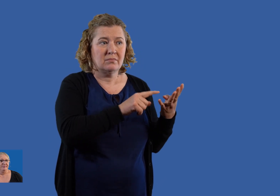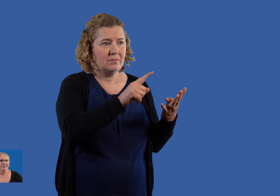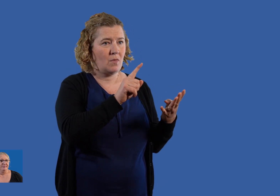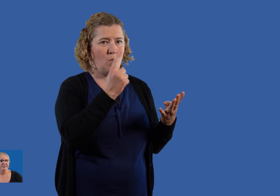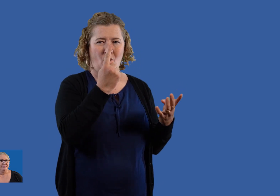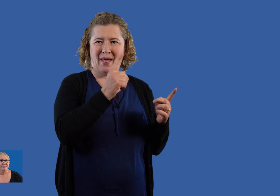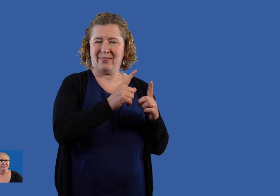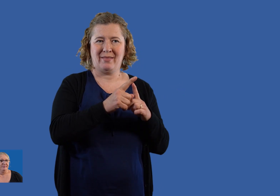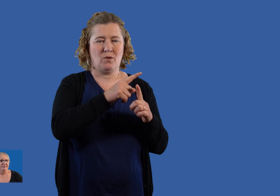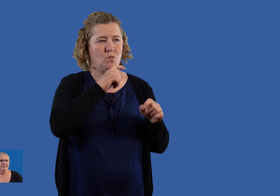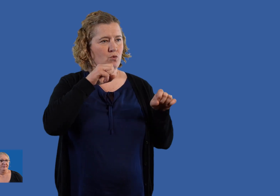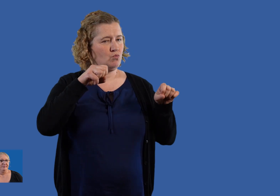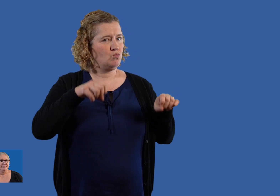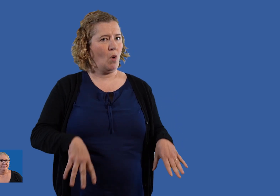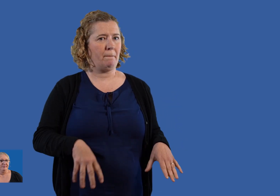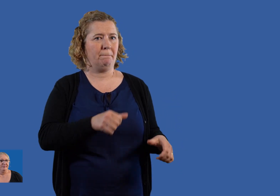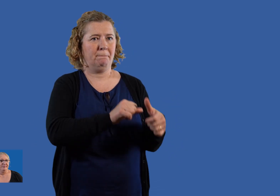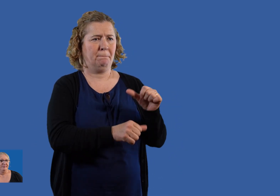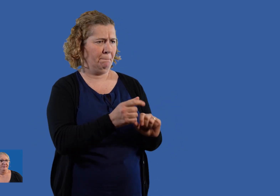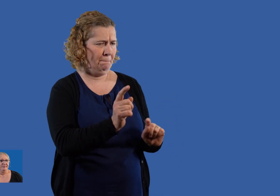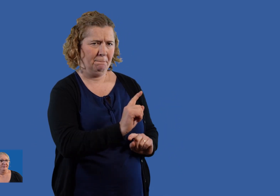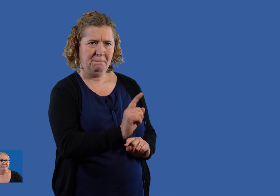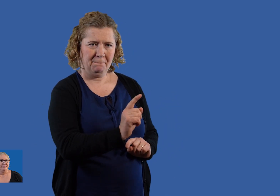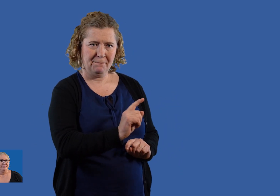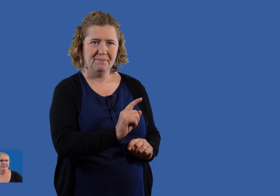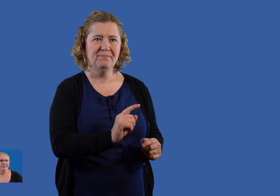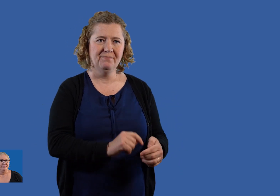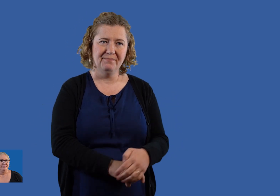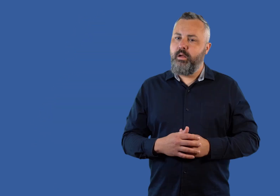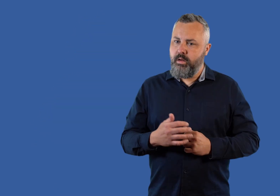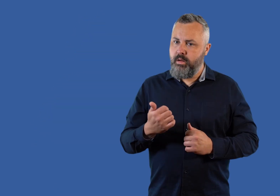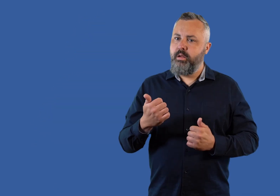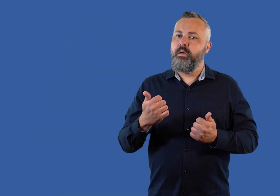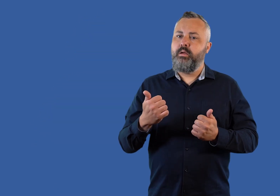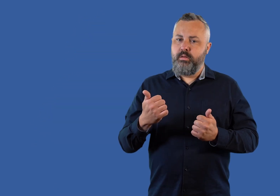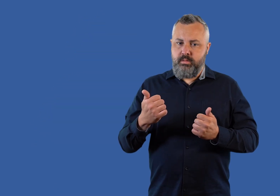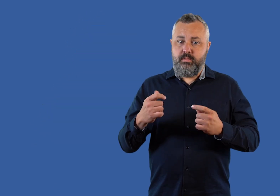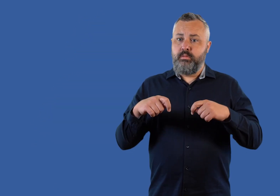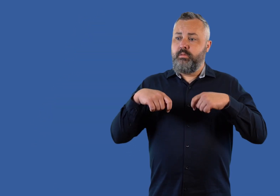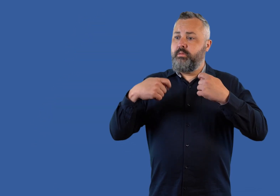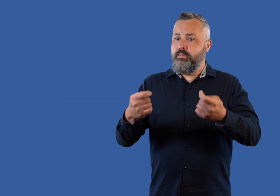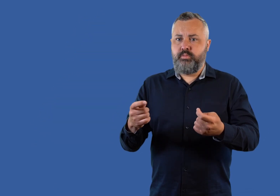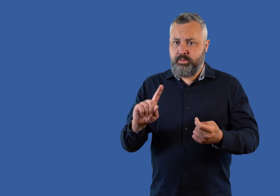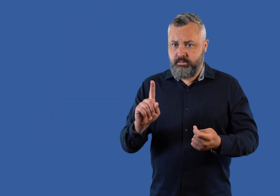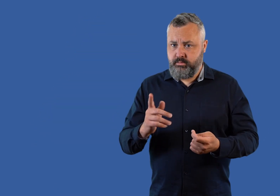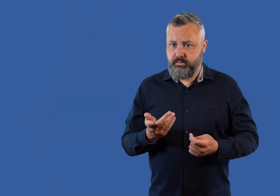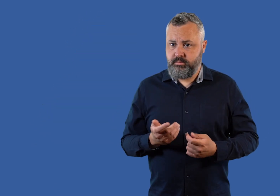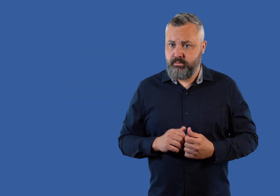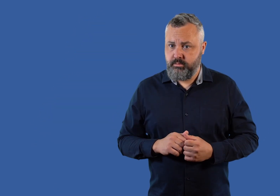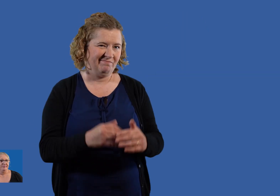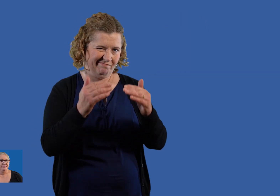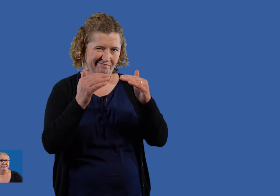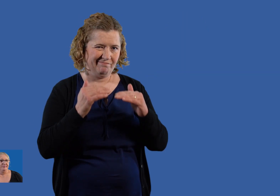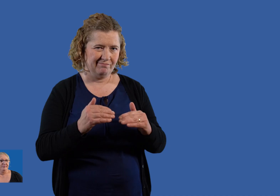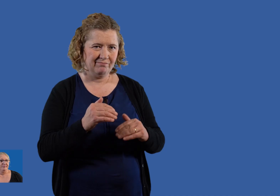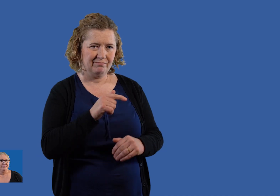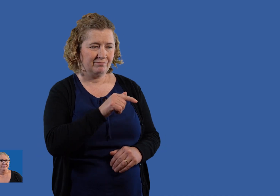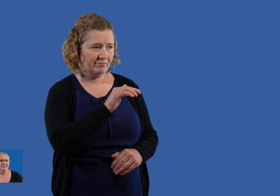that might keep you from killing yourself? Right, so then what's next? Well, the next thing is to find